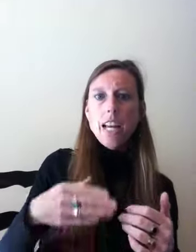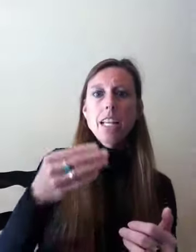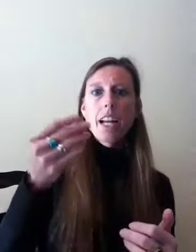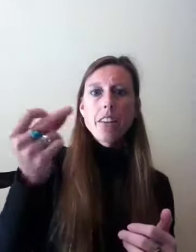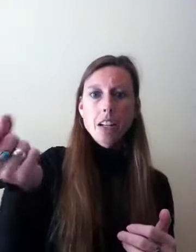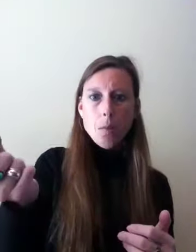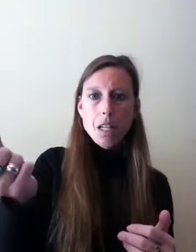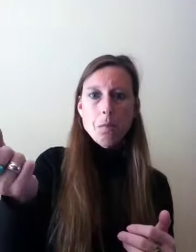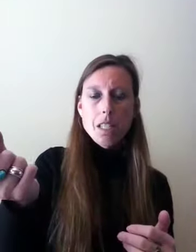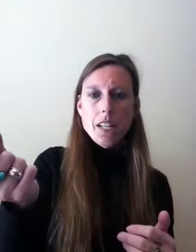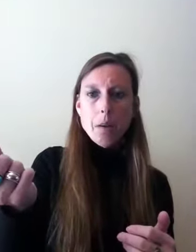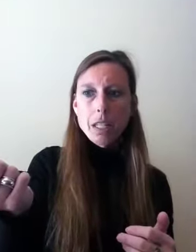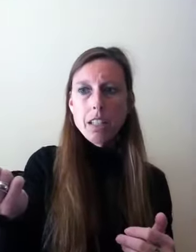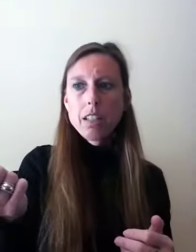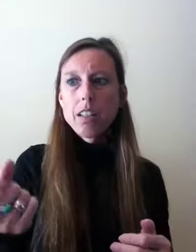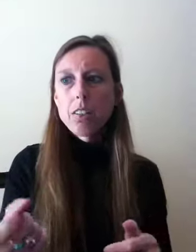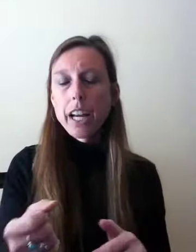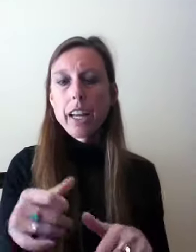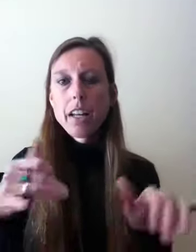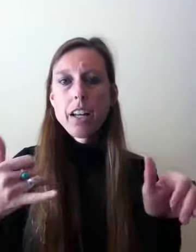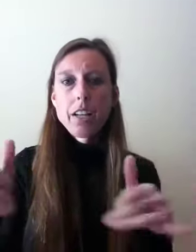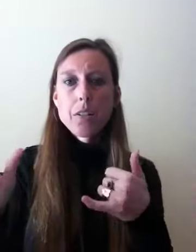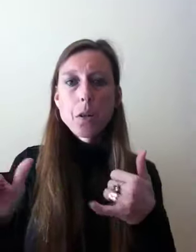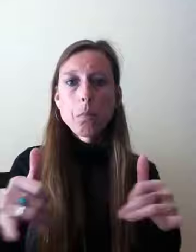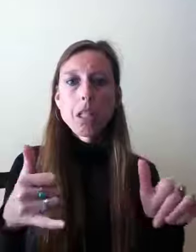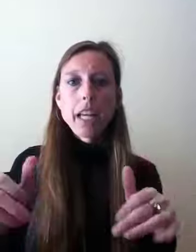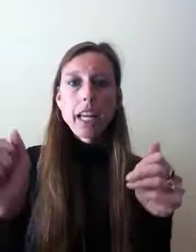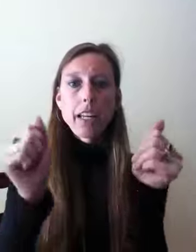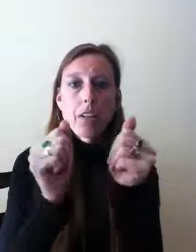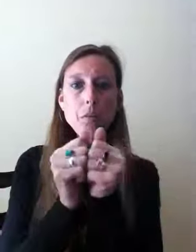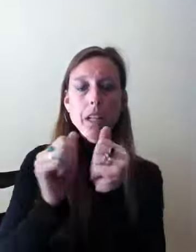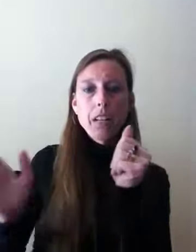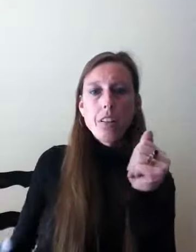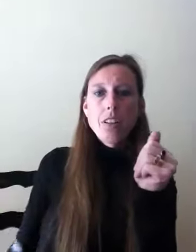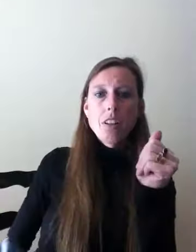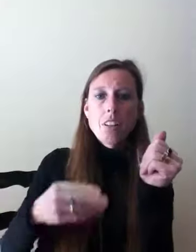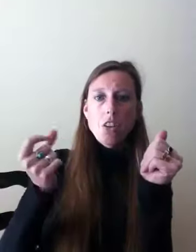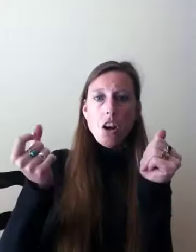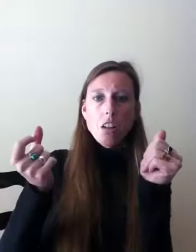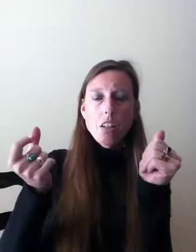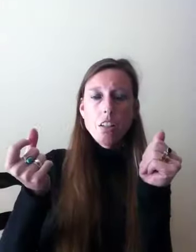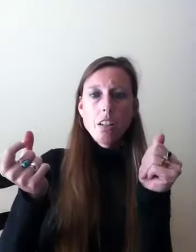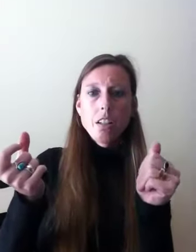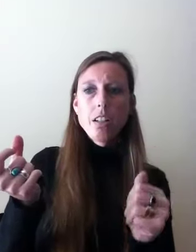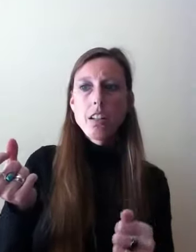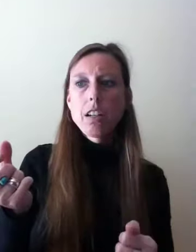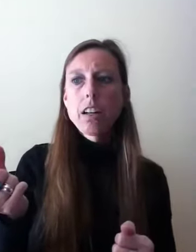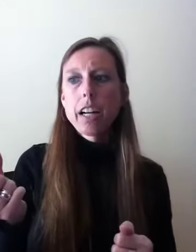leg, and then coming up and snapping. Okay, so play with dog. All